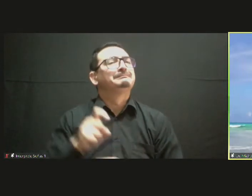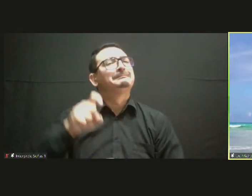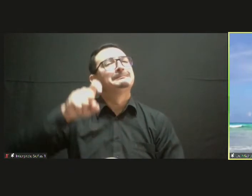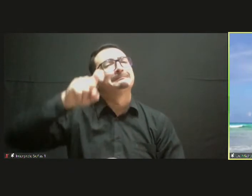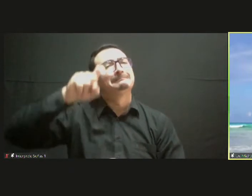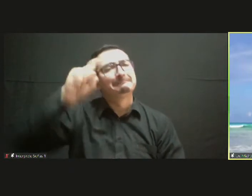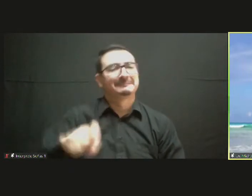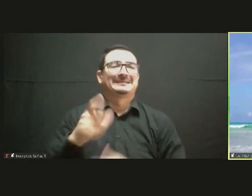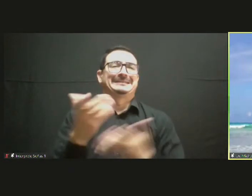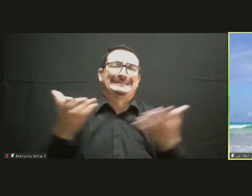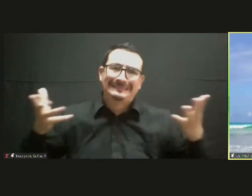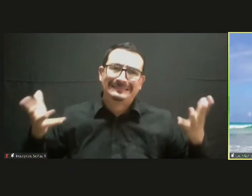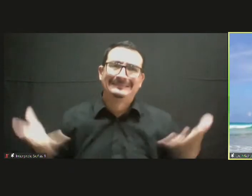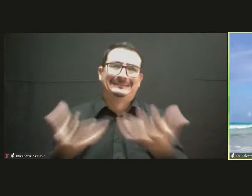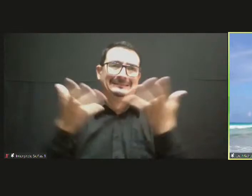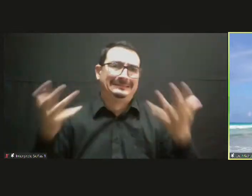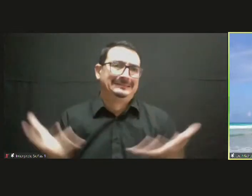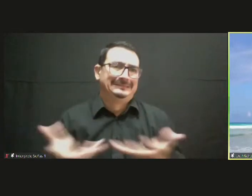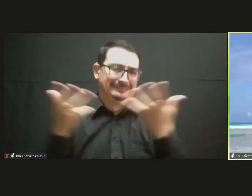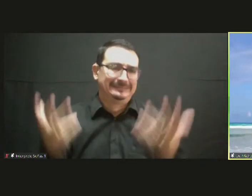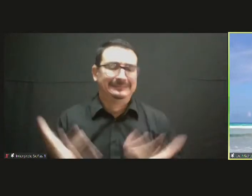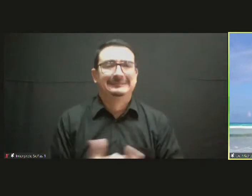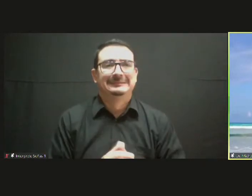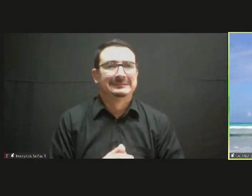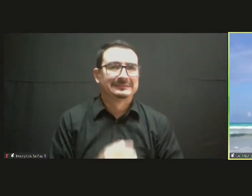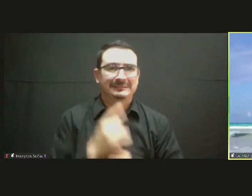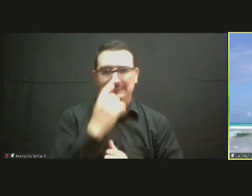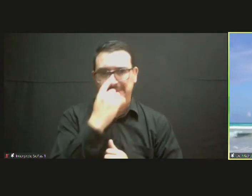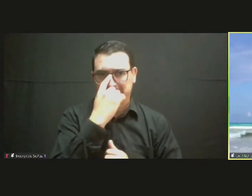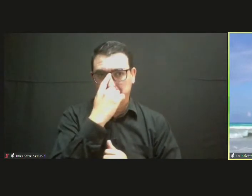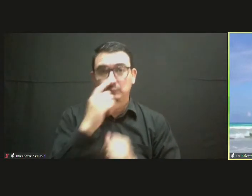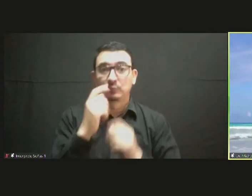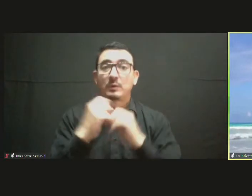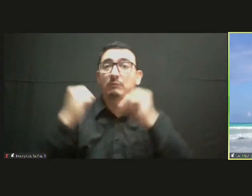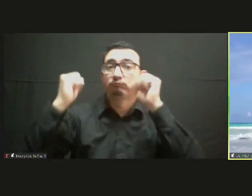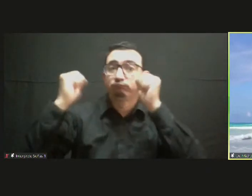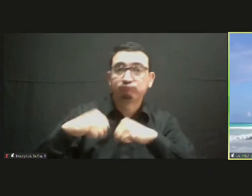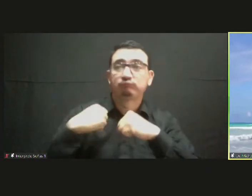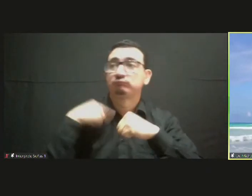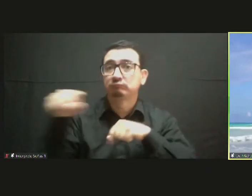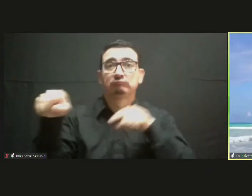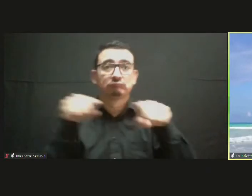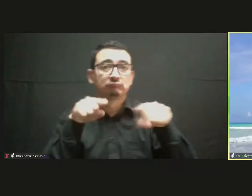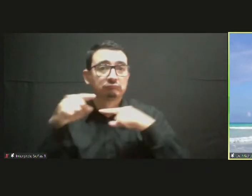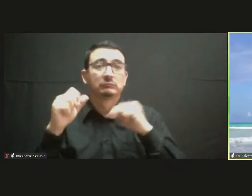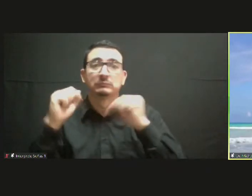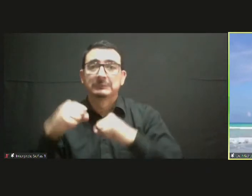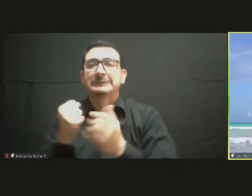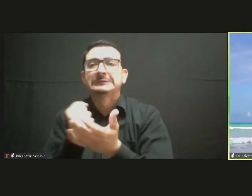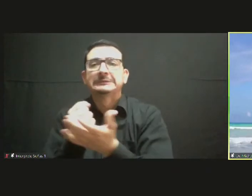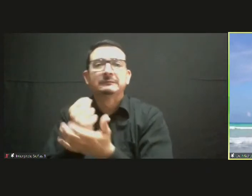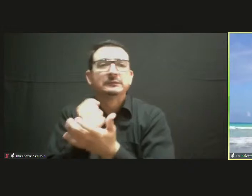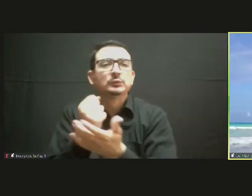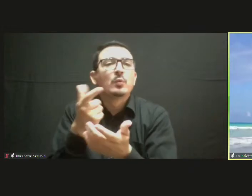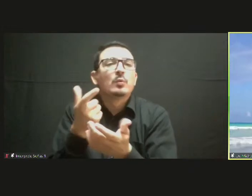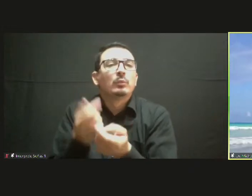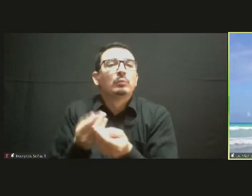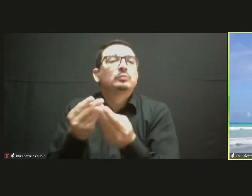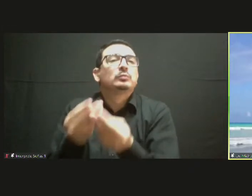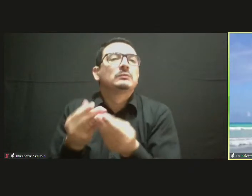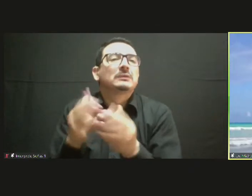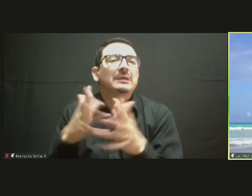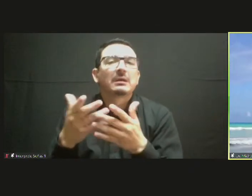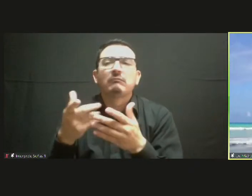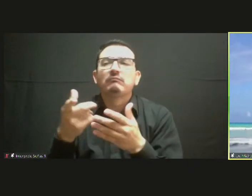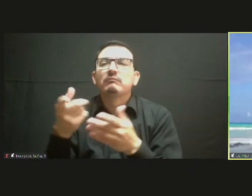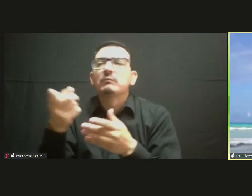agreement and liberalization of air transport service across the region will also facilitate